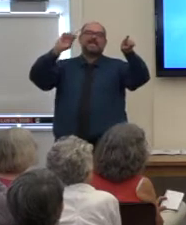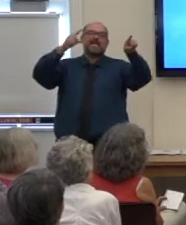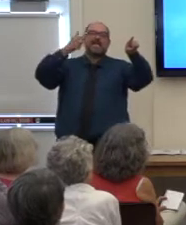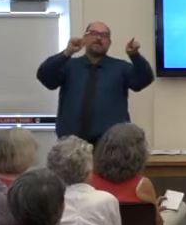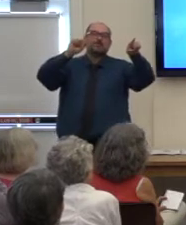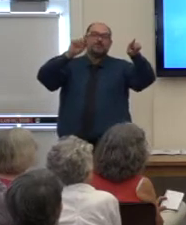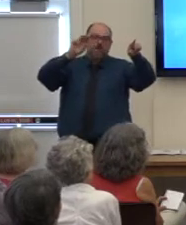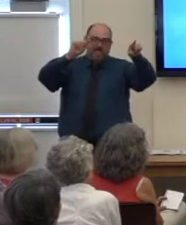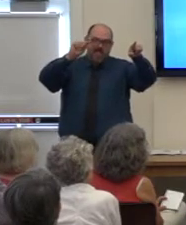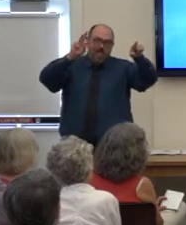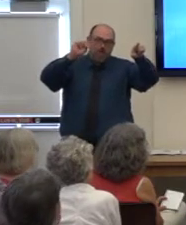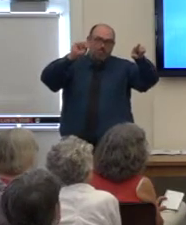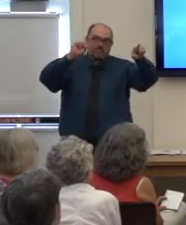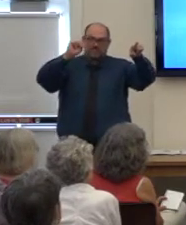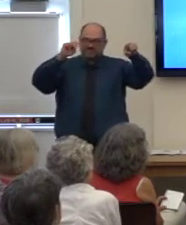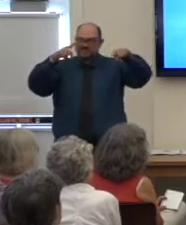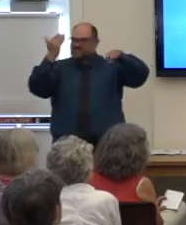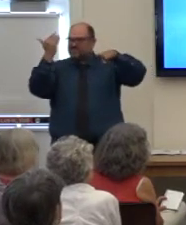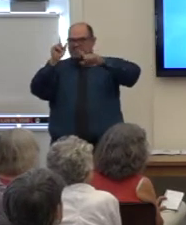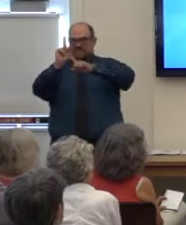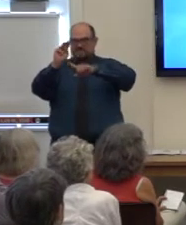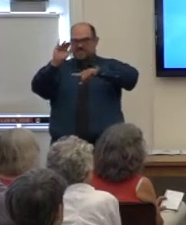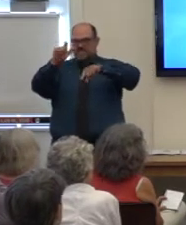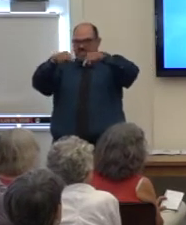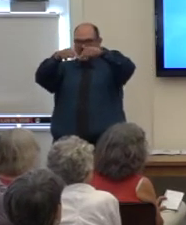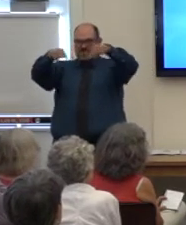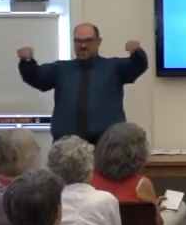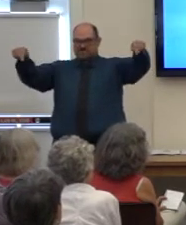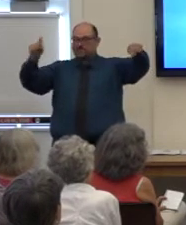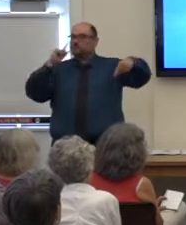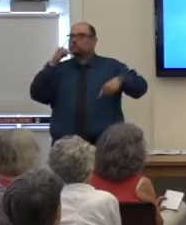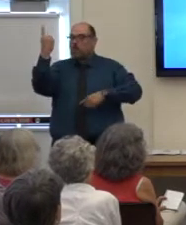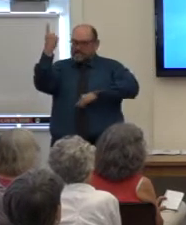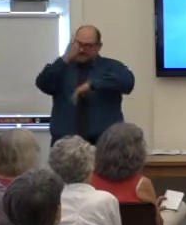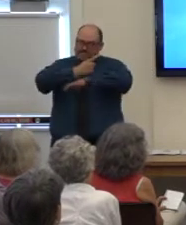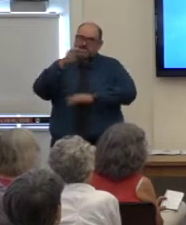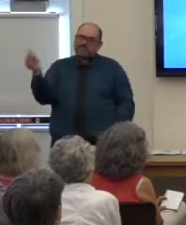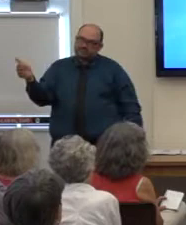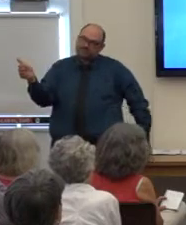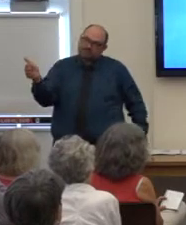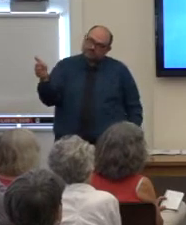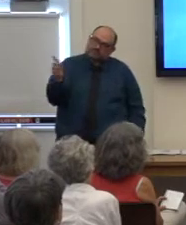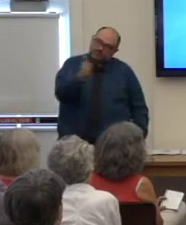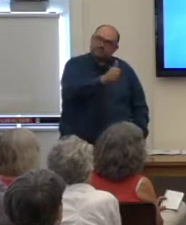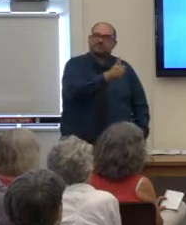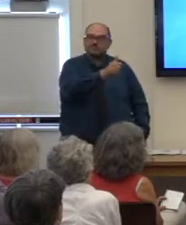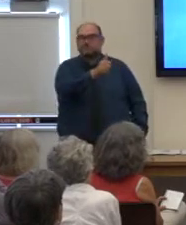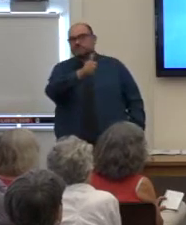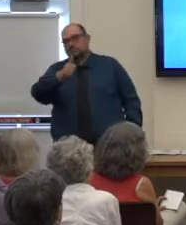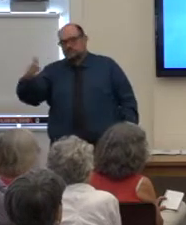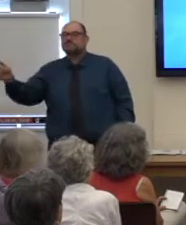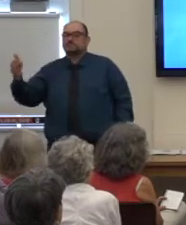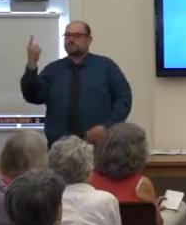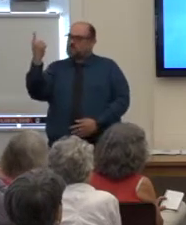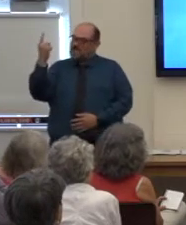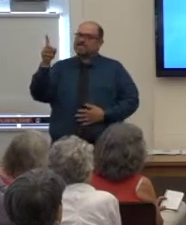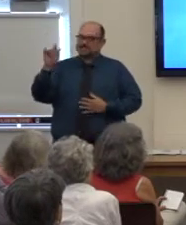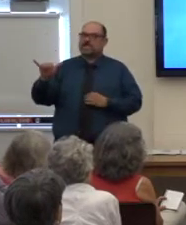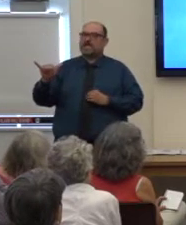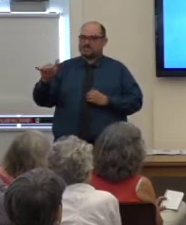miles away and a day's round trip if you didn't tarry at whatever business you were doing in the county